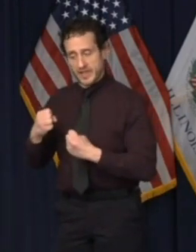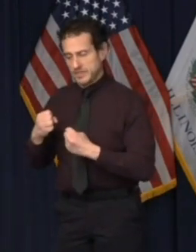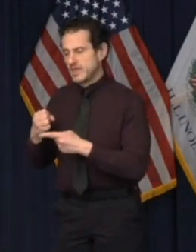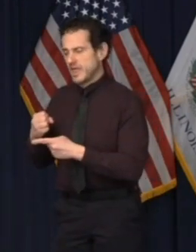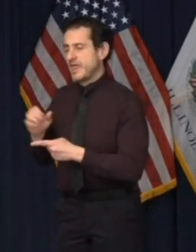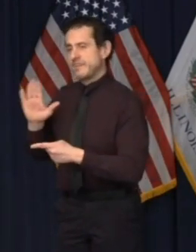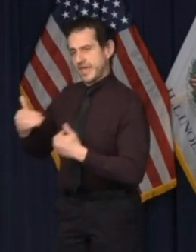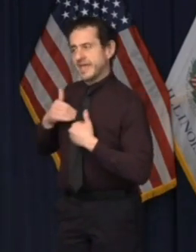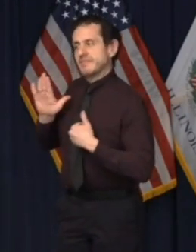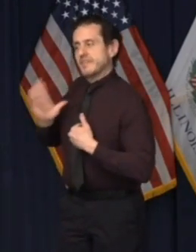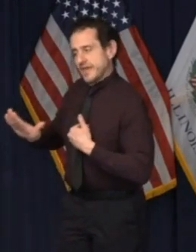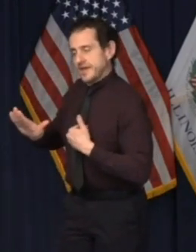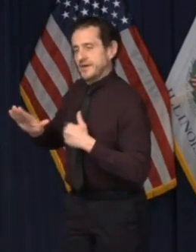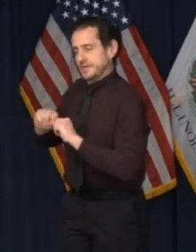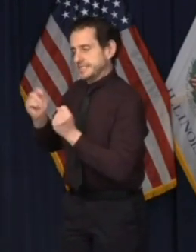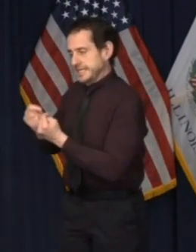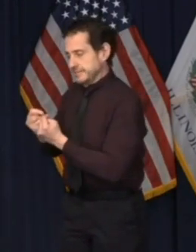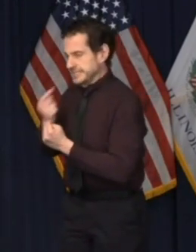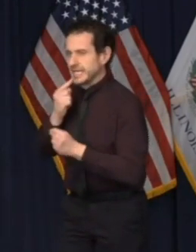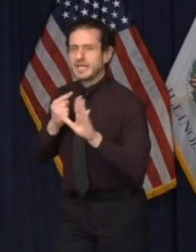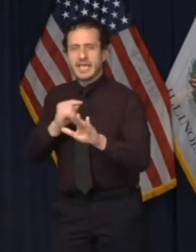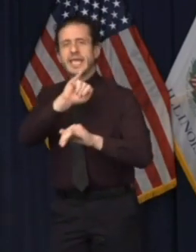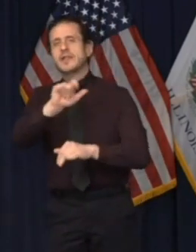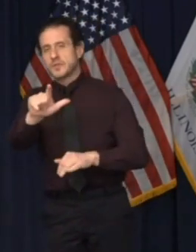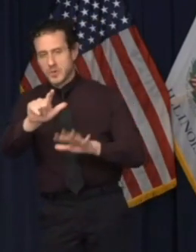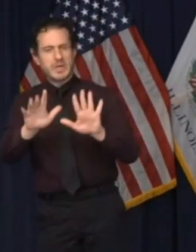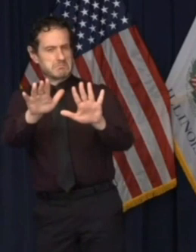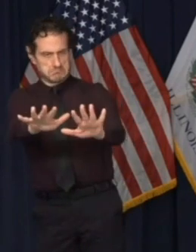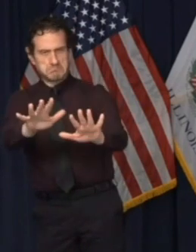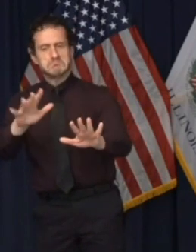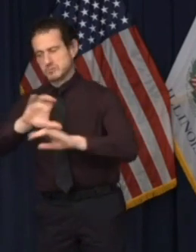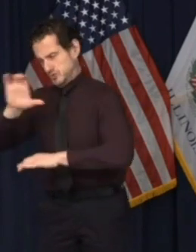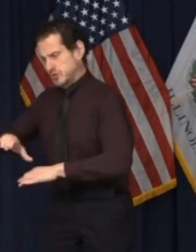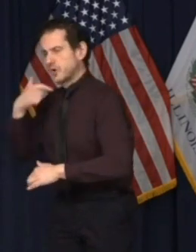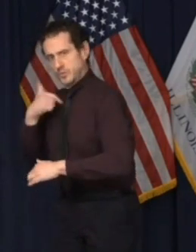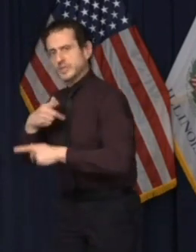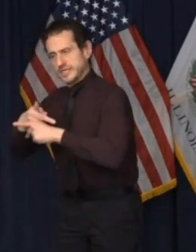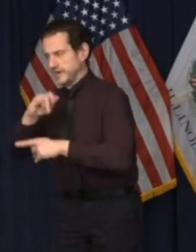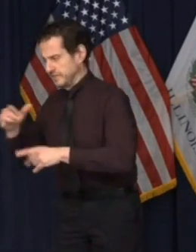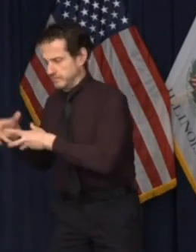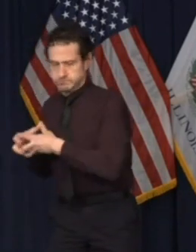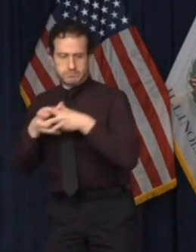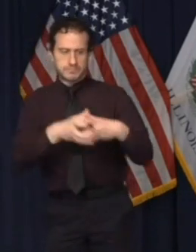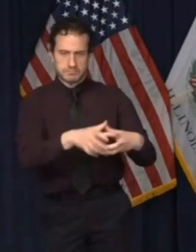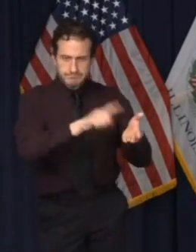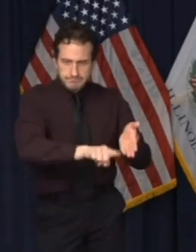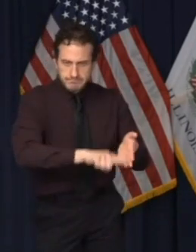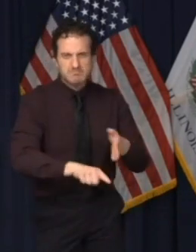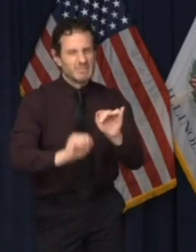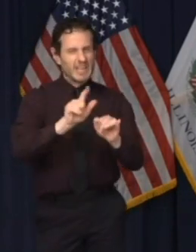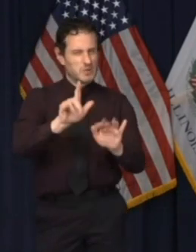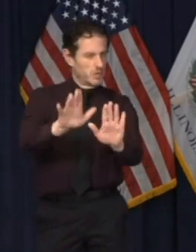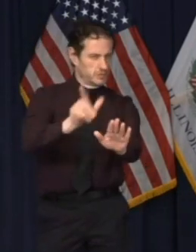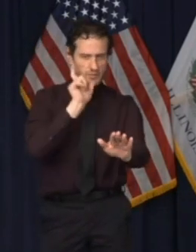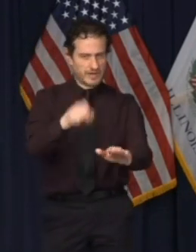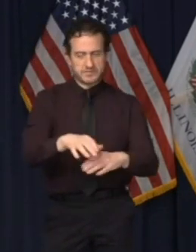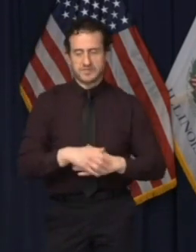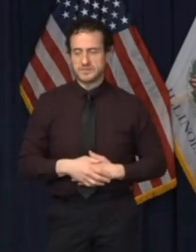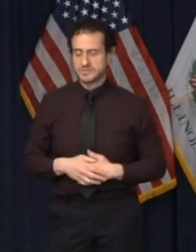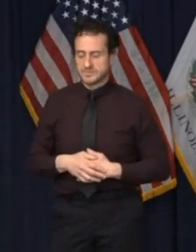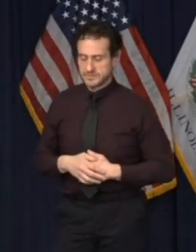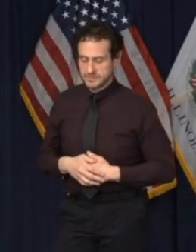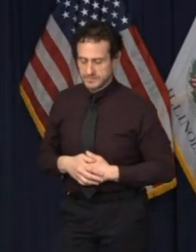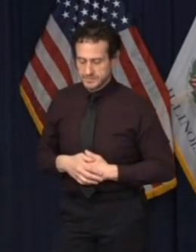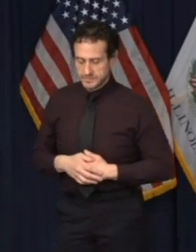ask IDPH to stand down. Beyond a lockdown, experts and guidance, another